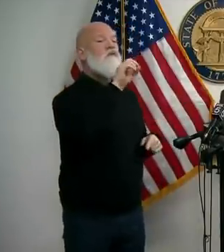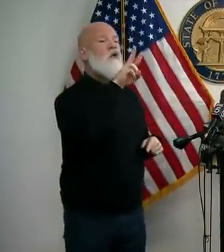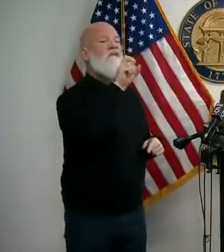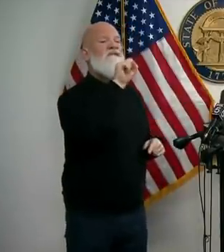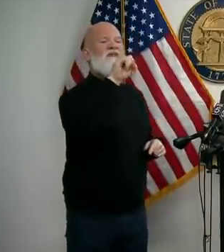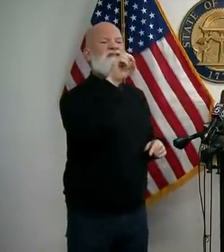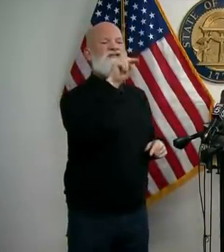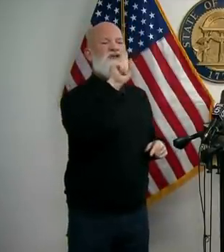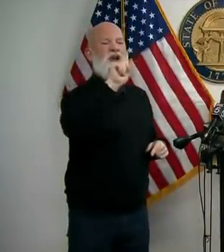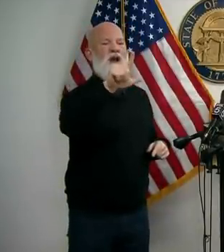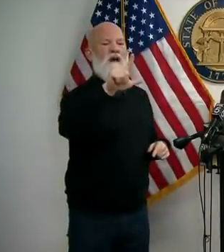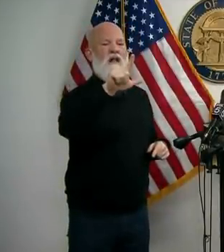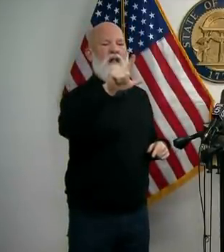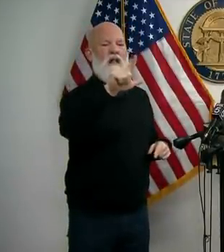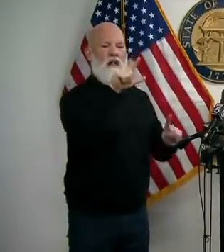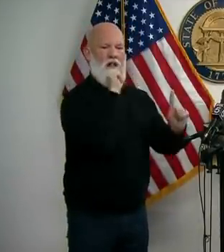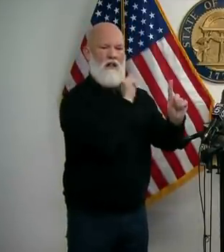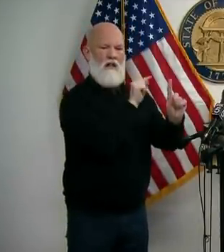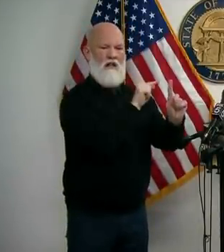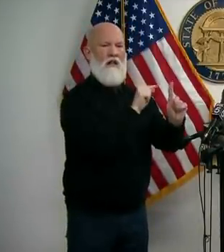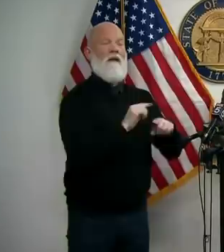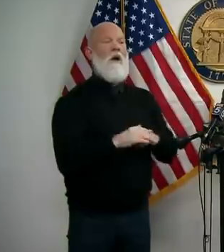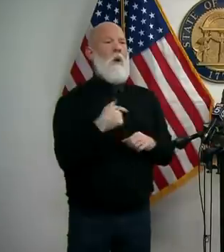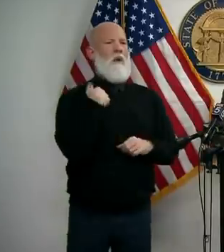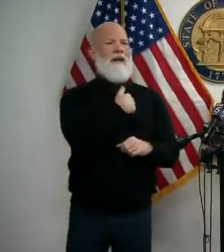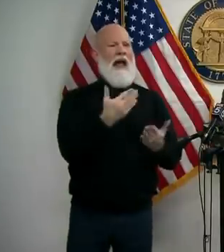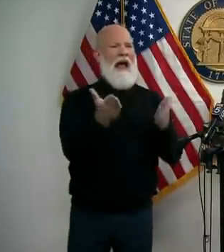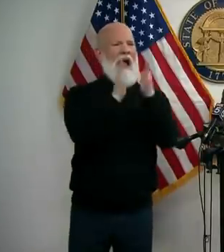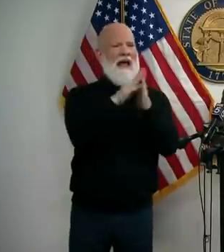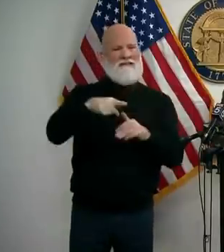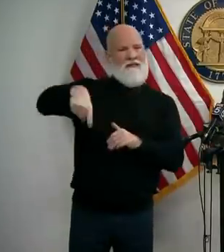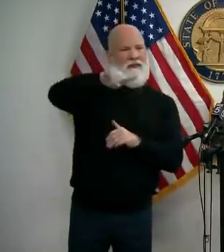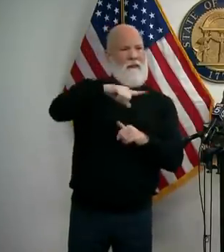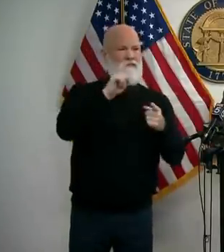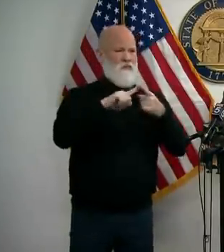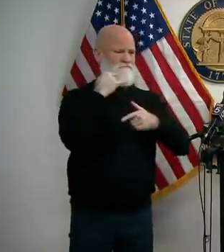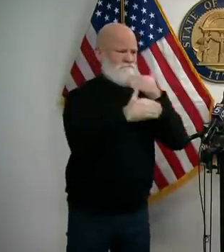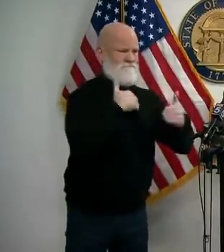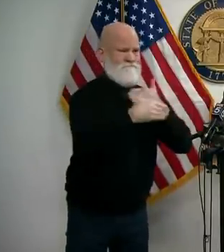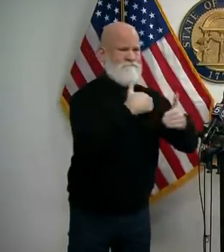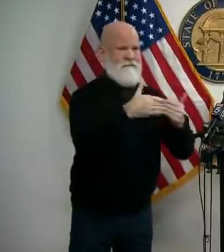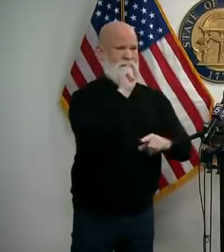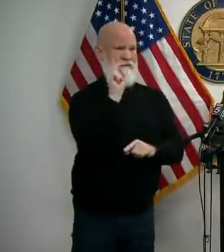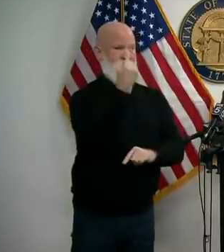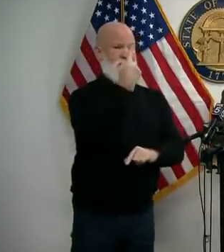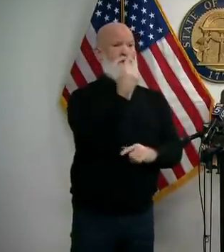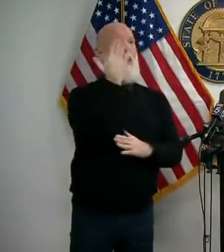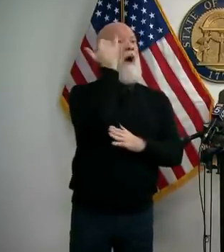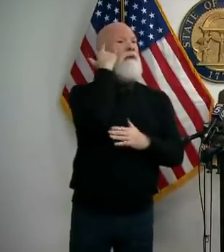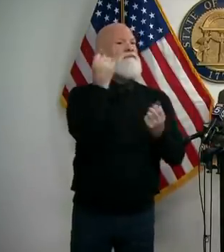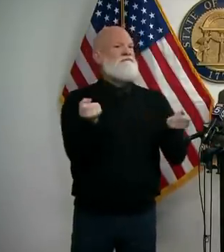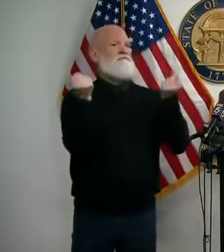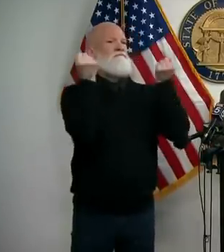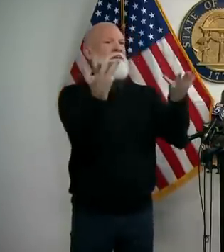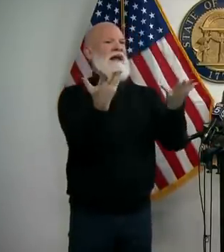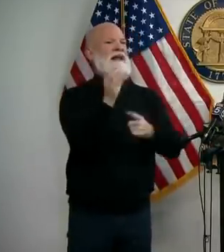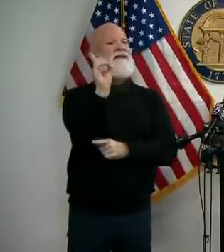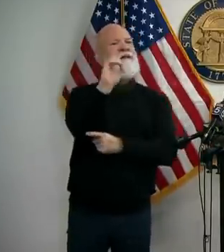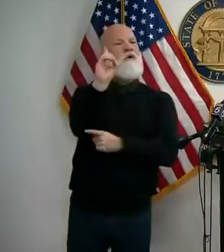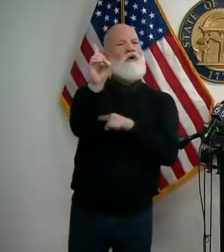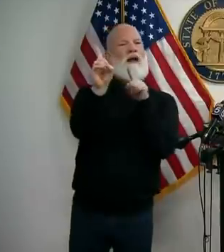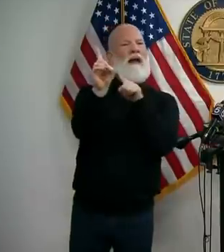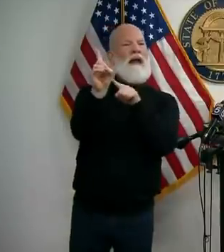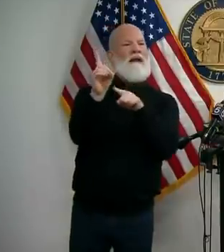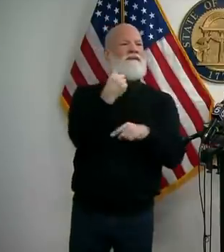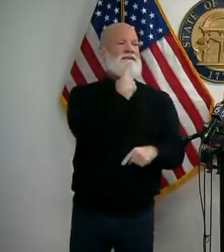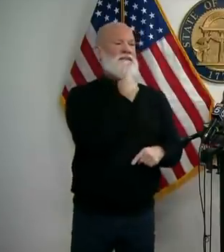thousands because there's a issue where many Democrat turnout machines say go to any precinct, so people vote out a precinct. In